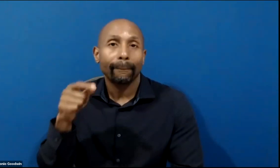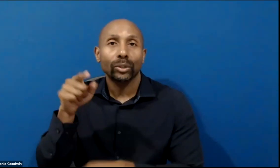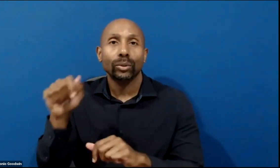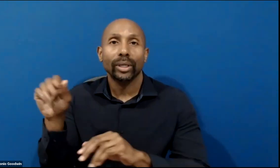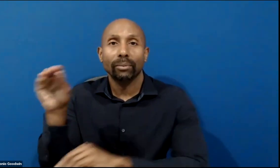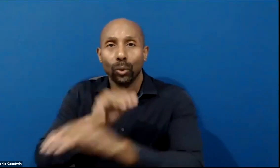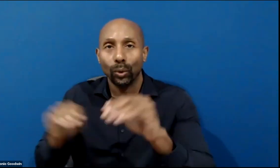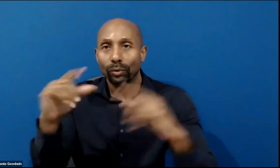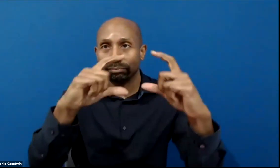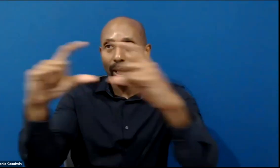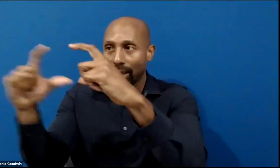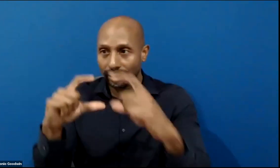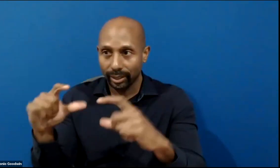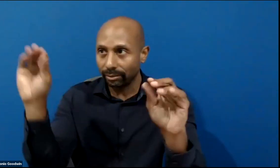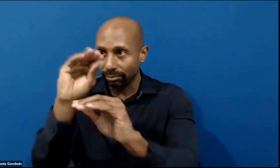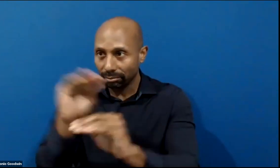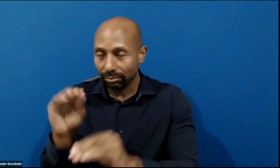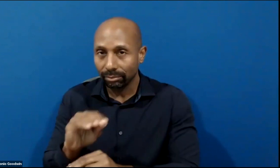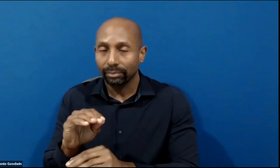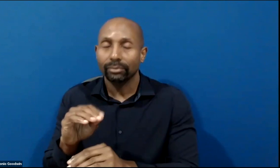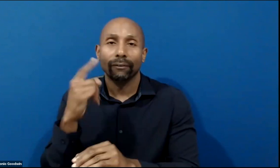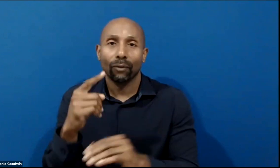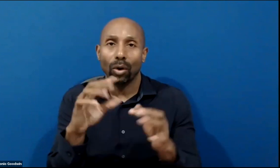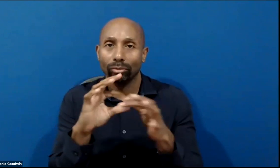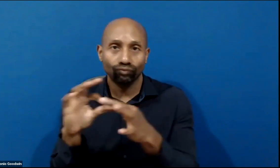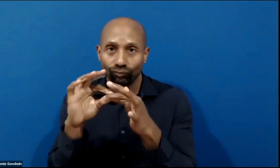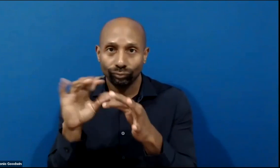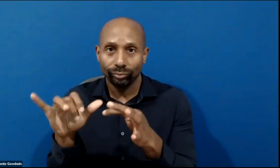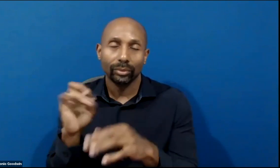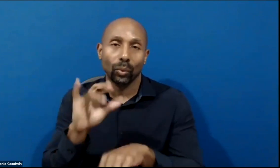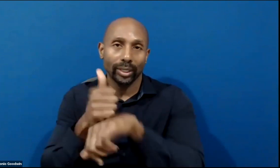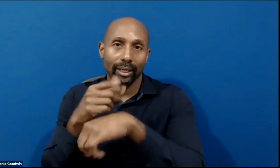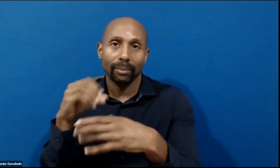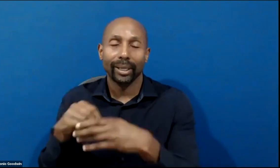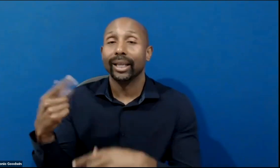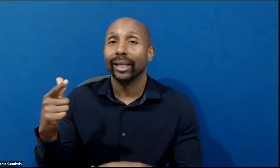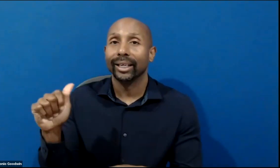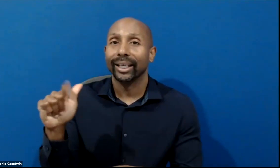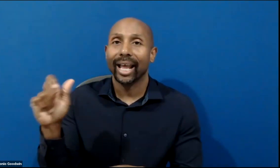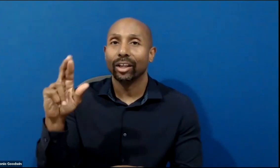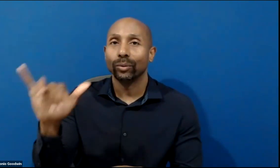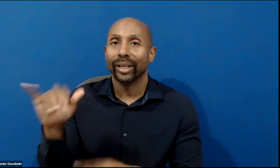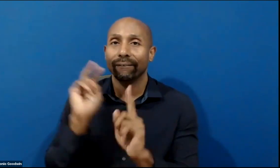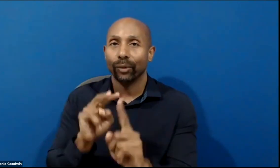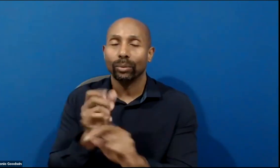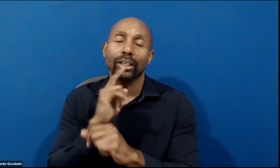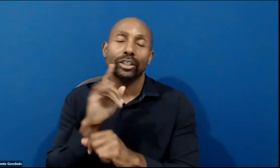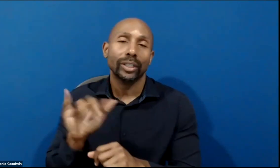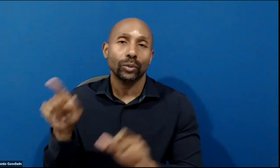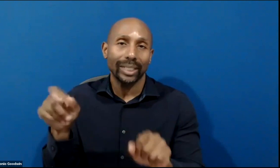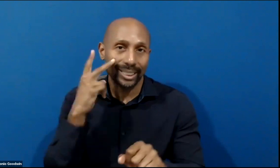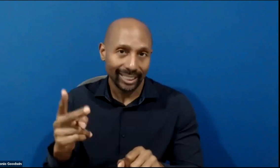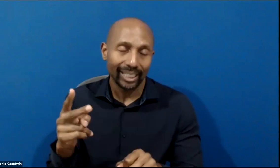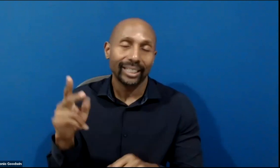the boxes to kind of coordinate it or set it up in gallery view to make sure that they are always